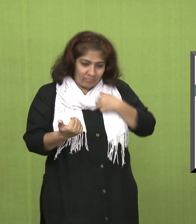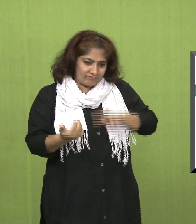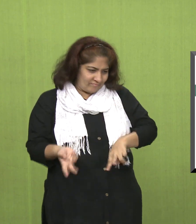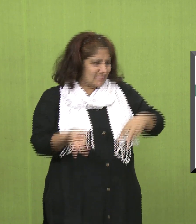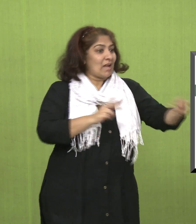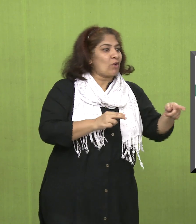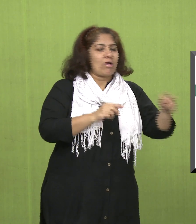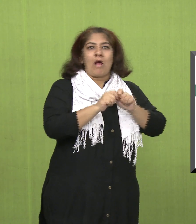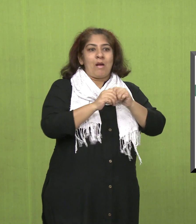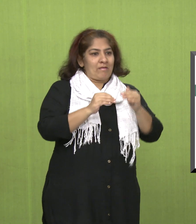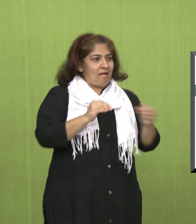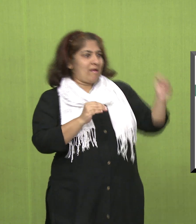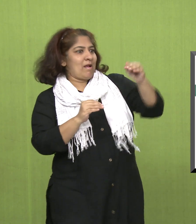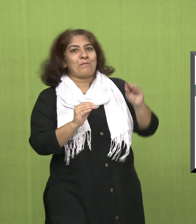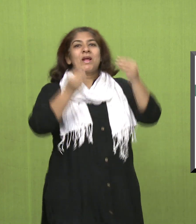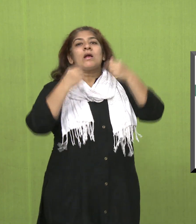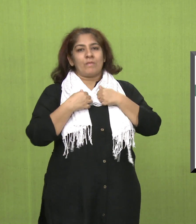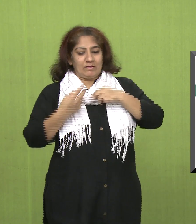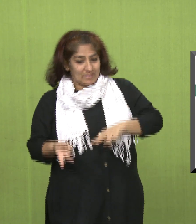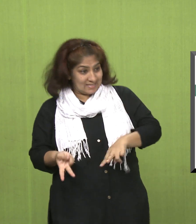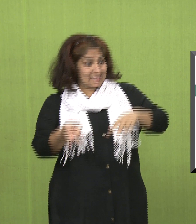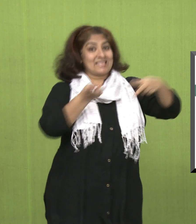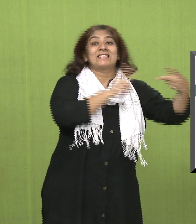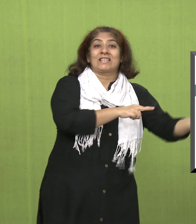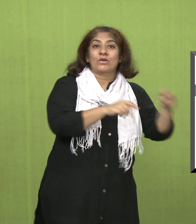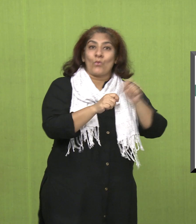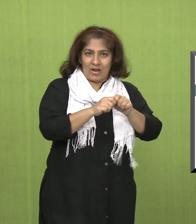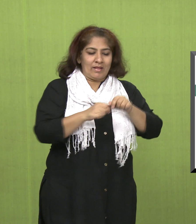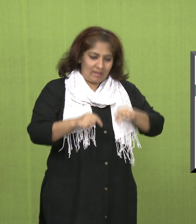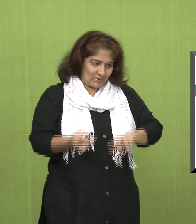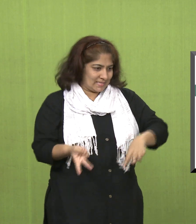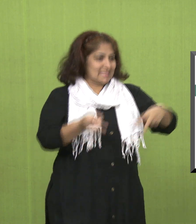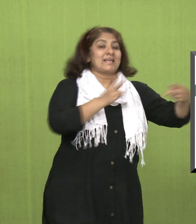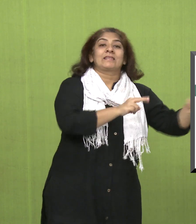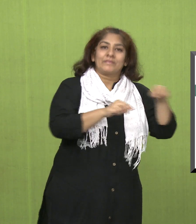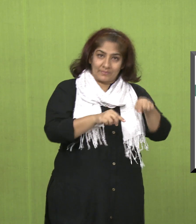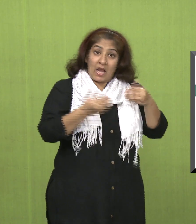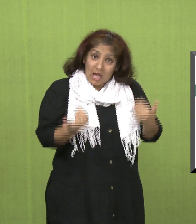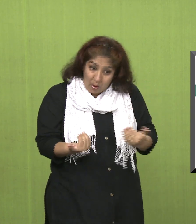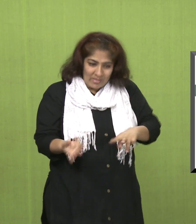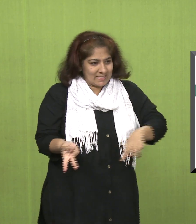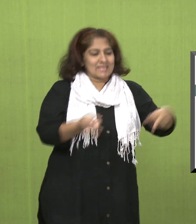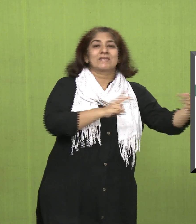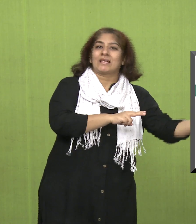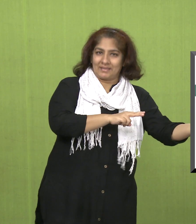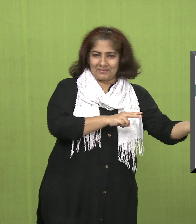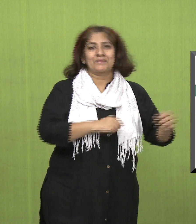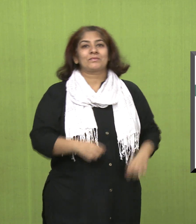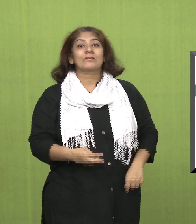present employees. For example, when people working in one department, they get transferred in the other department, they are the present employees